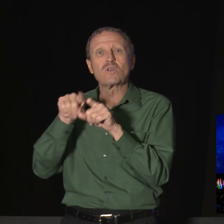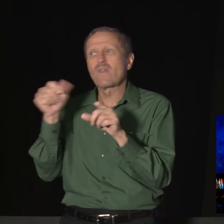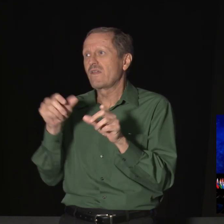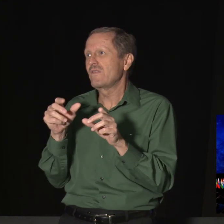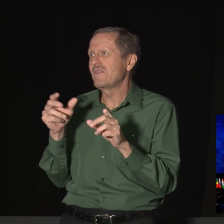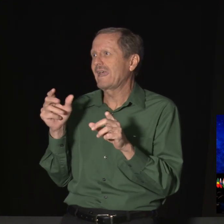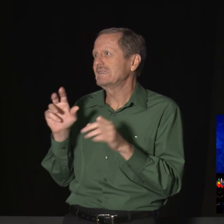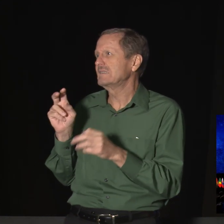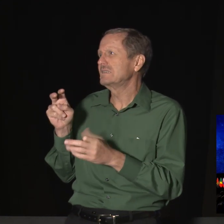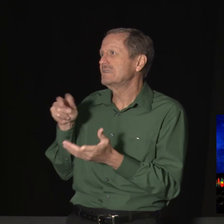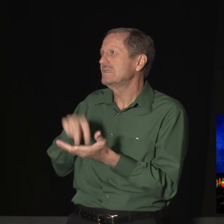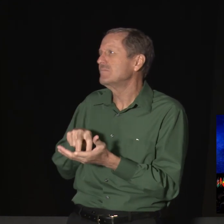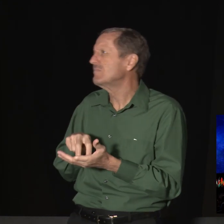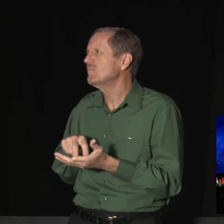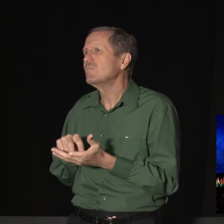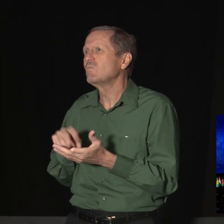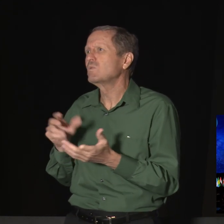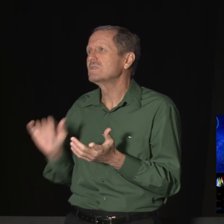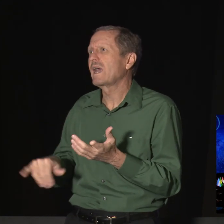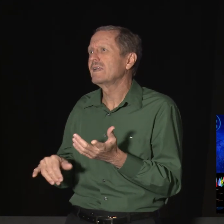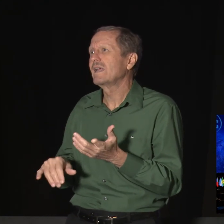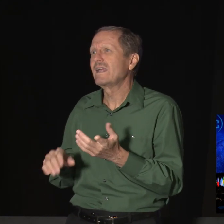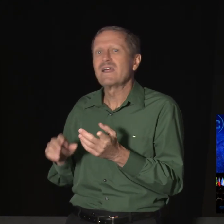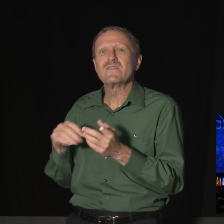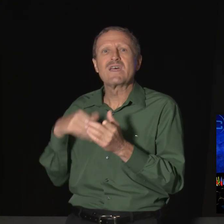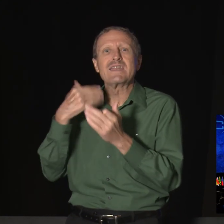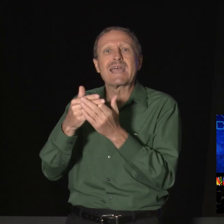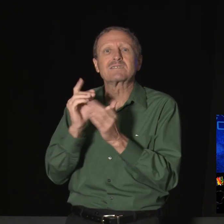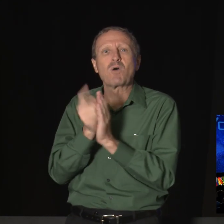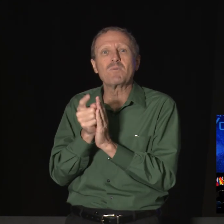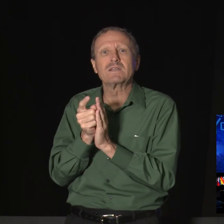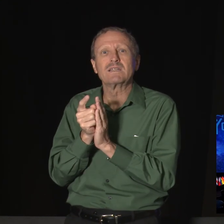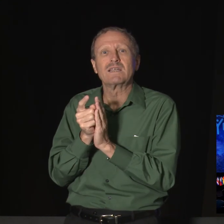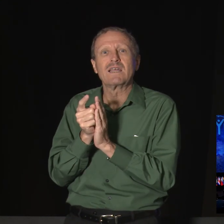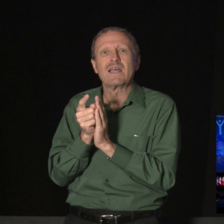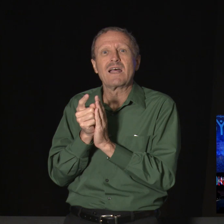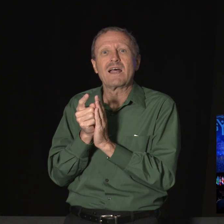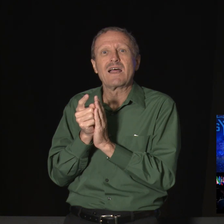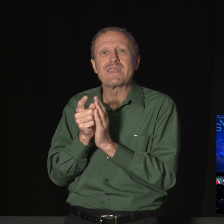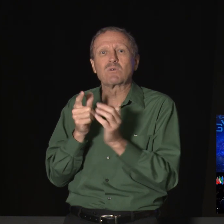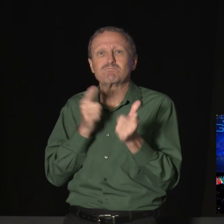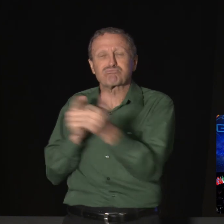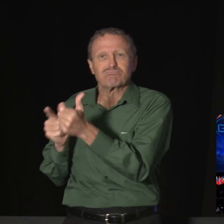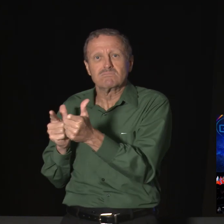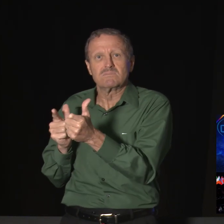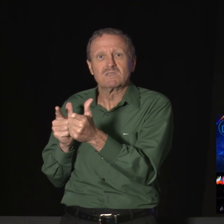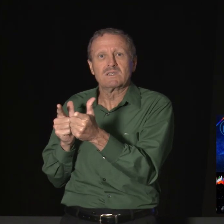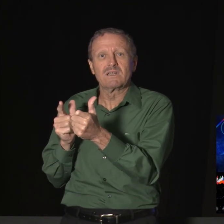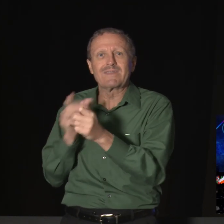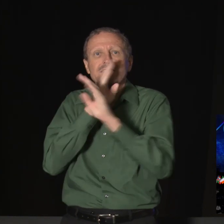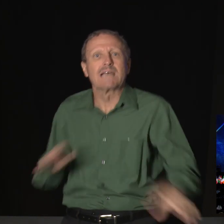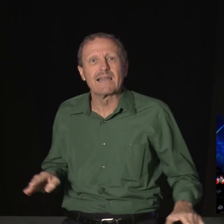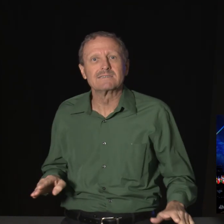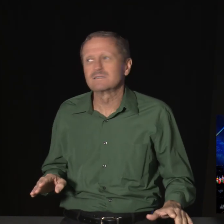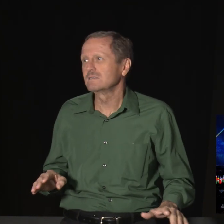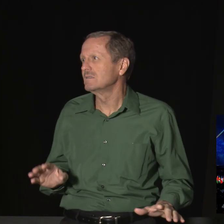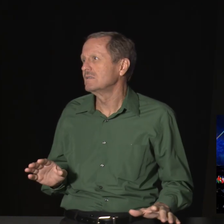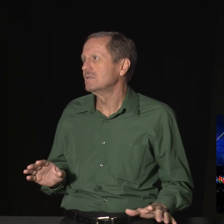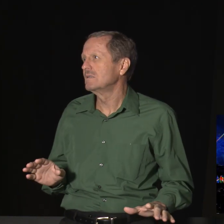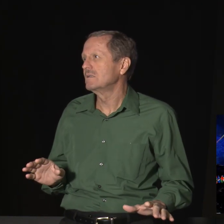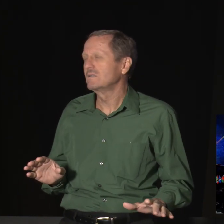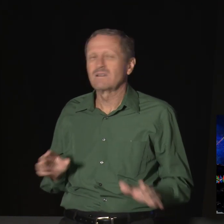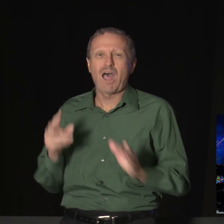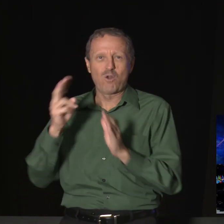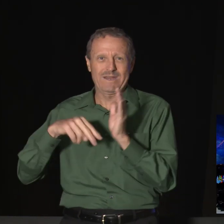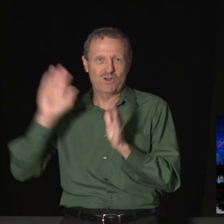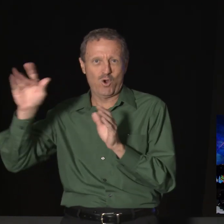up. The next moment, there was a burst of gunfire and then silence. Let me read it in